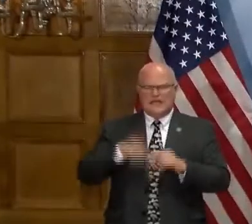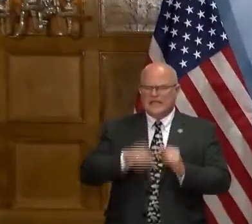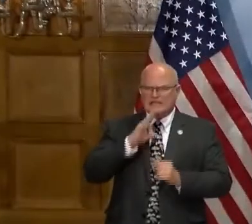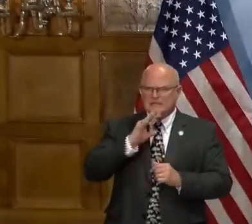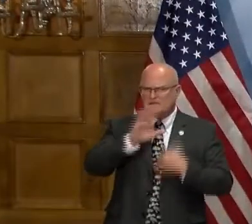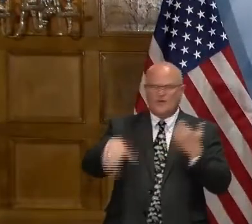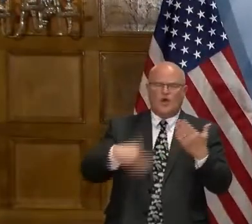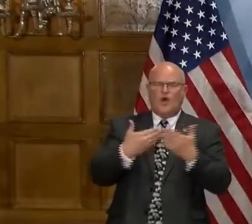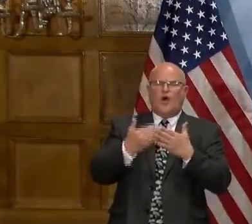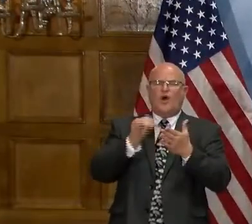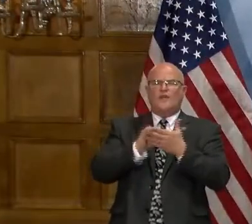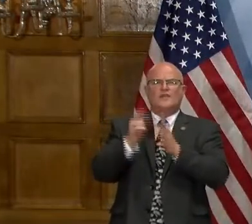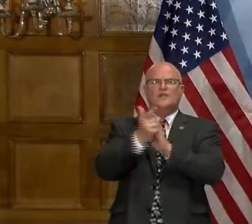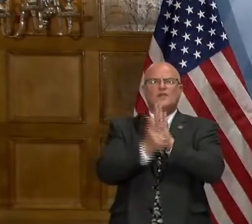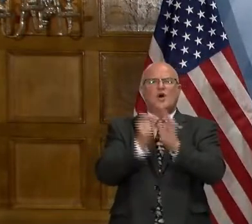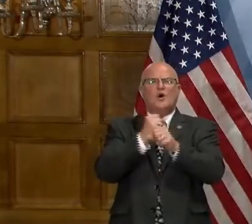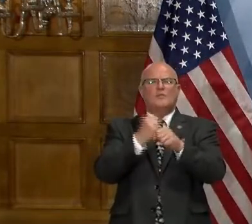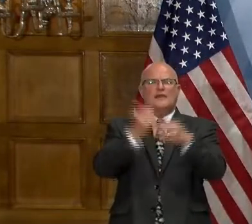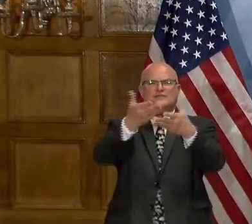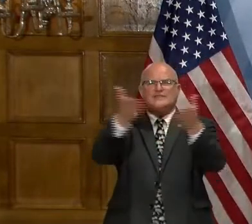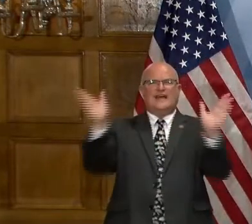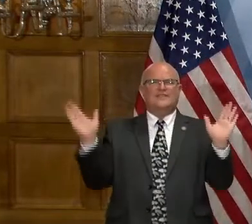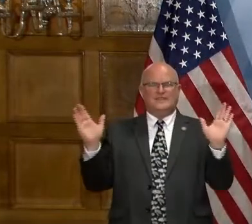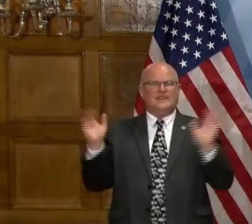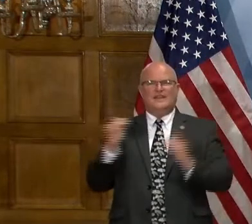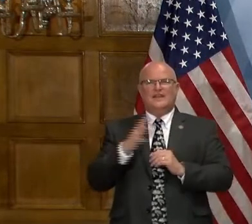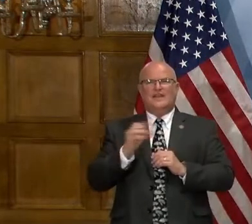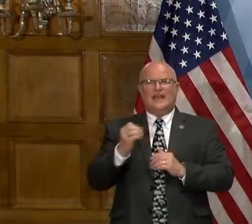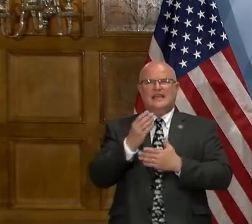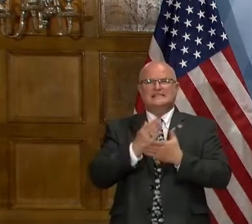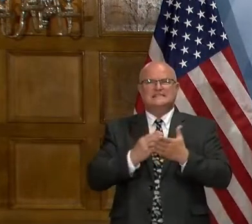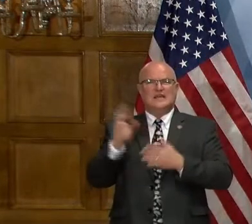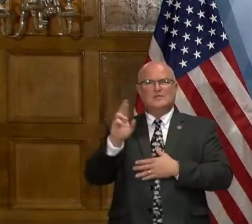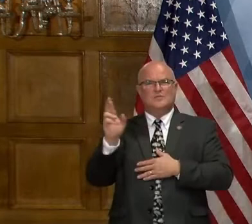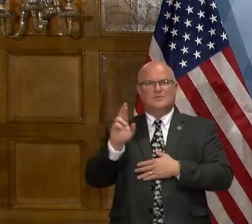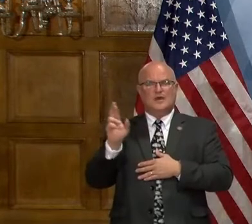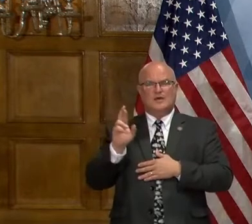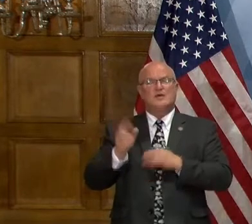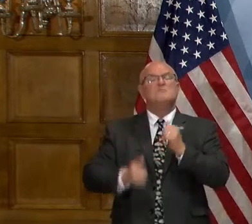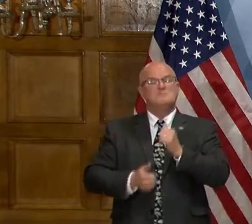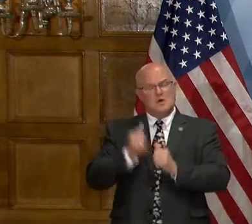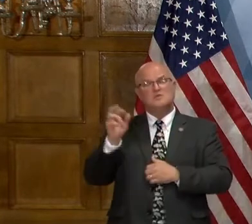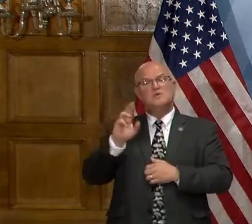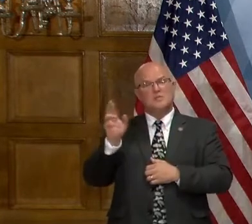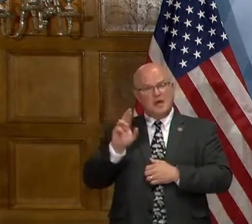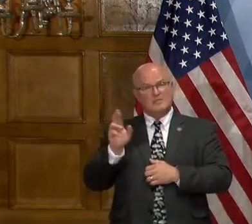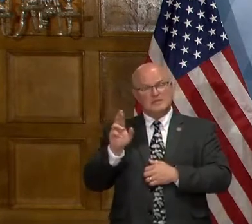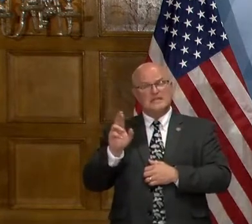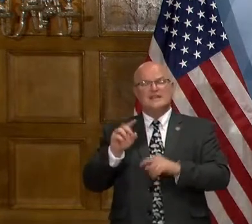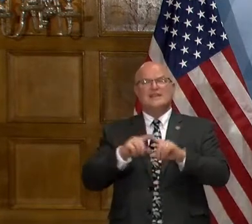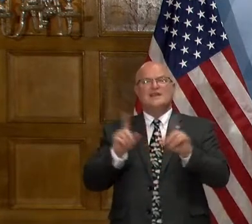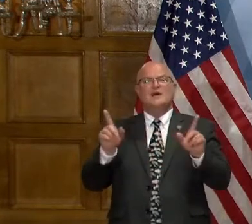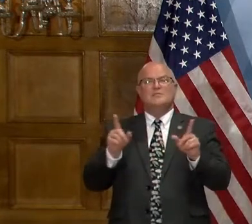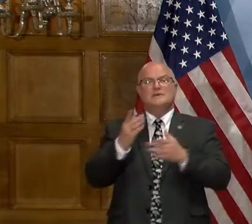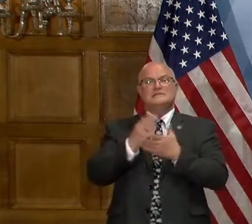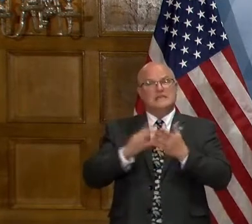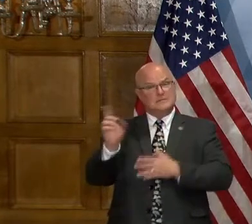for all the lawmakers that are out there, and some mostly Republican, but